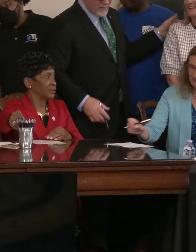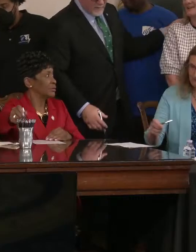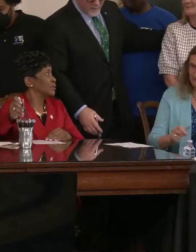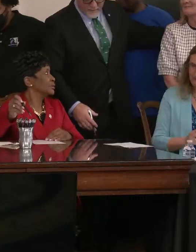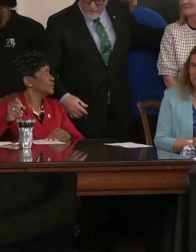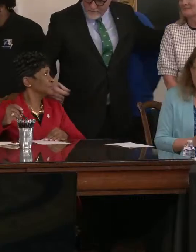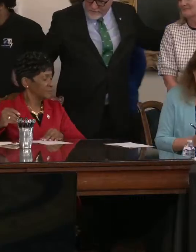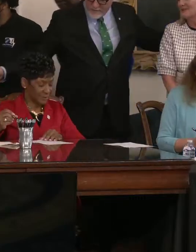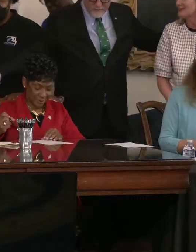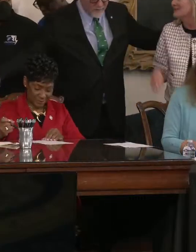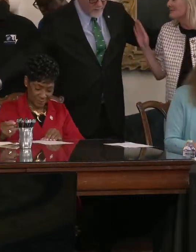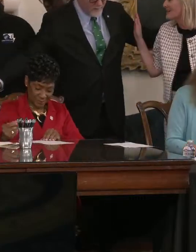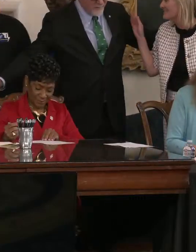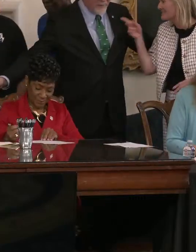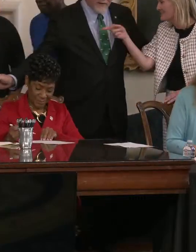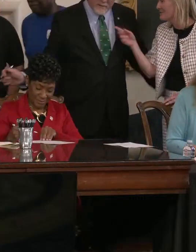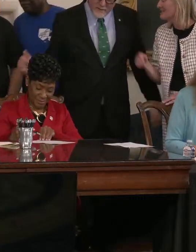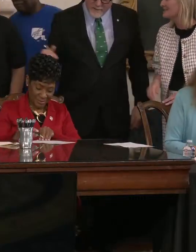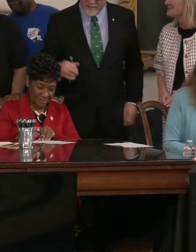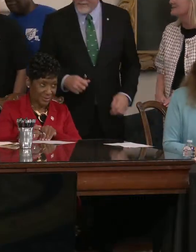Still there?